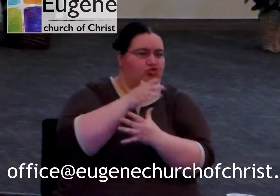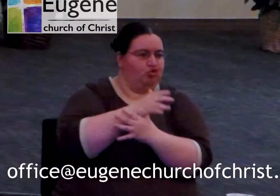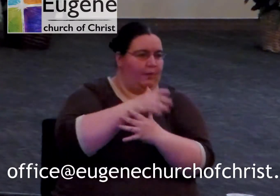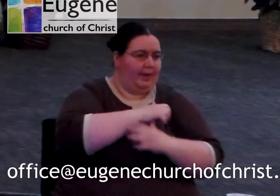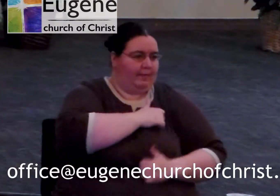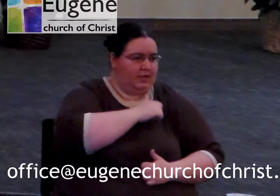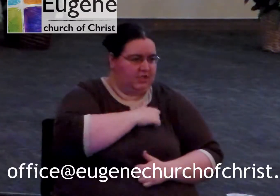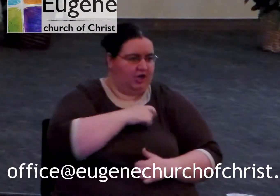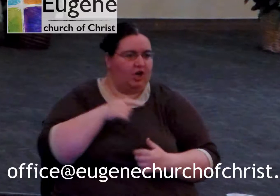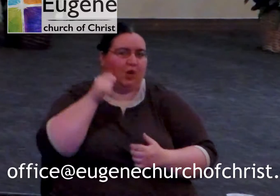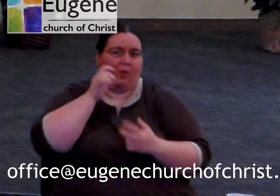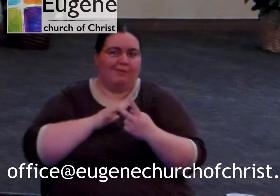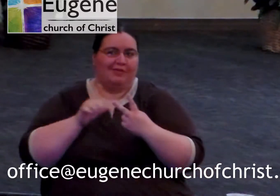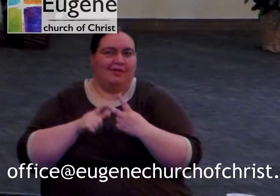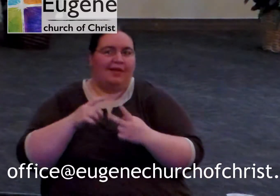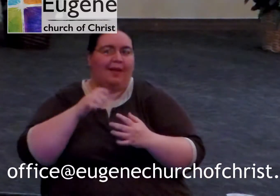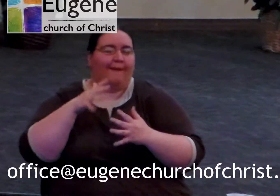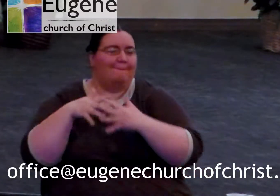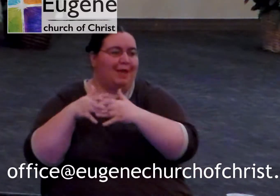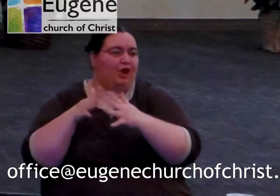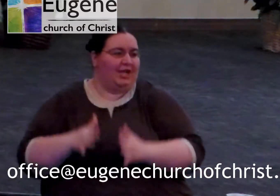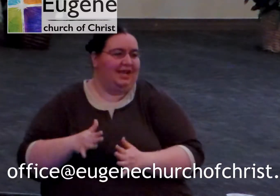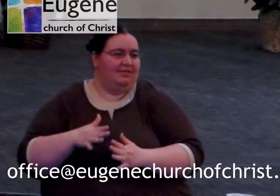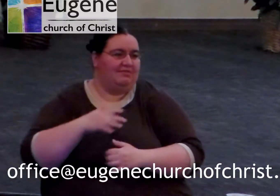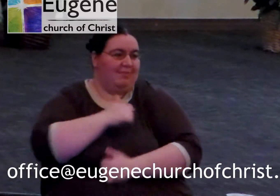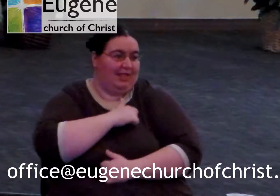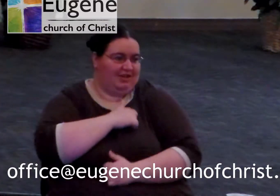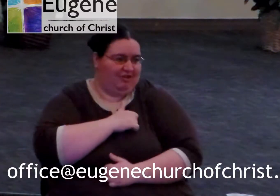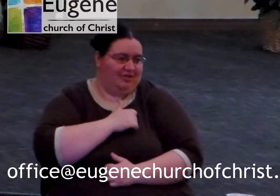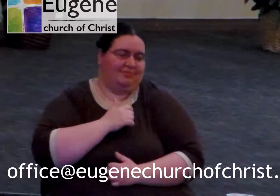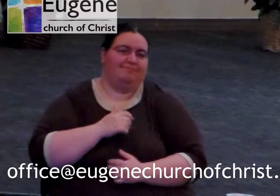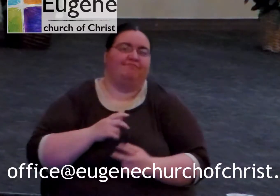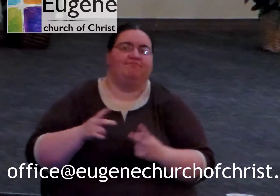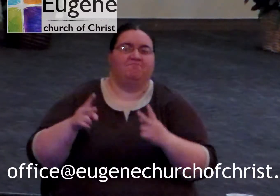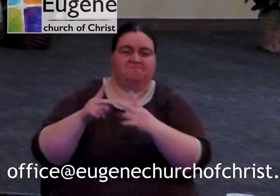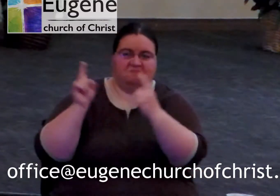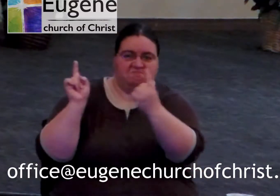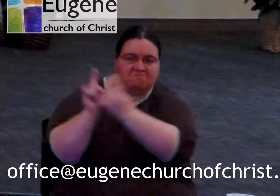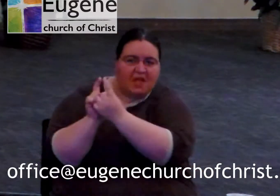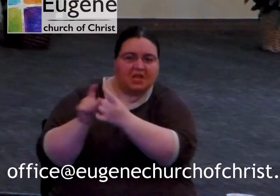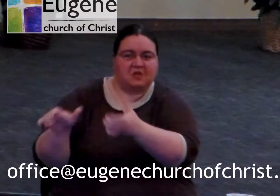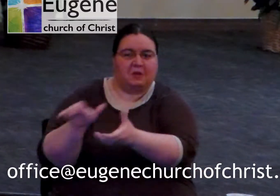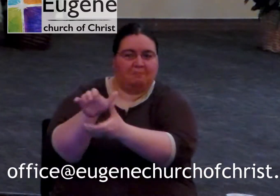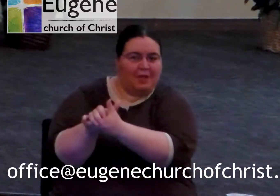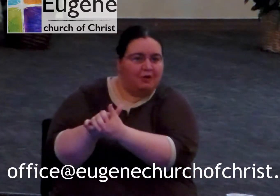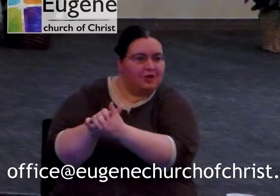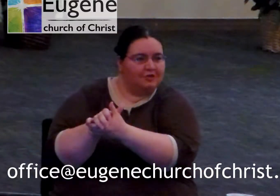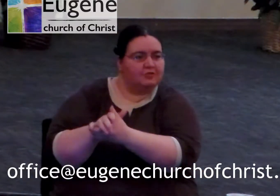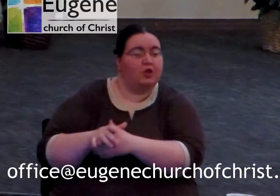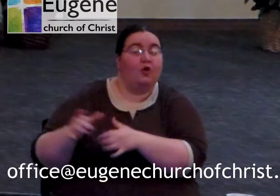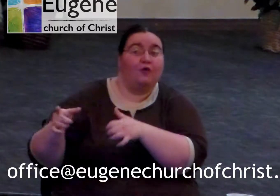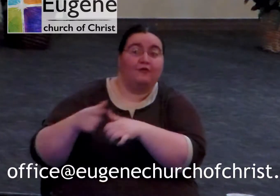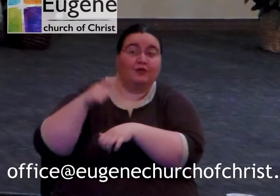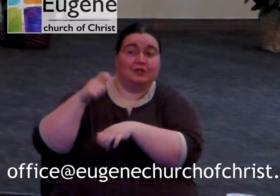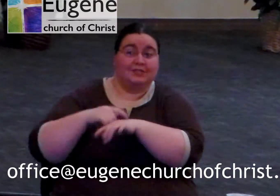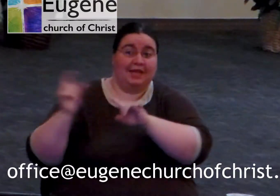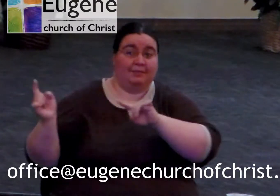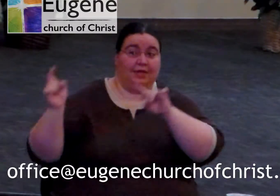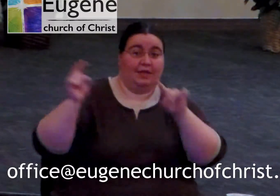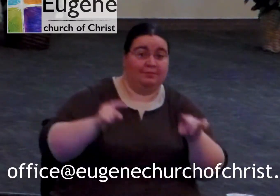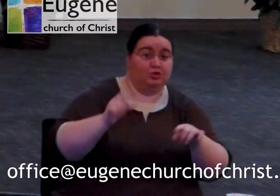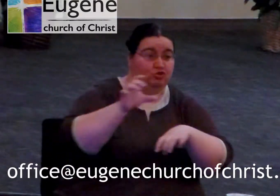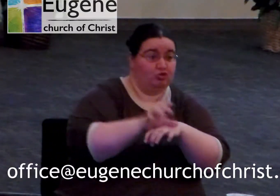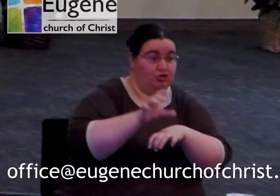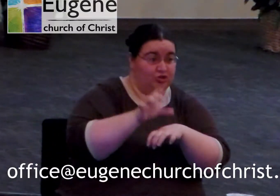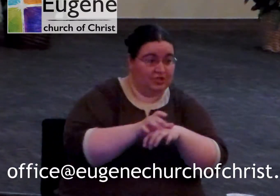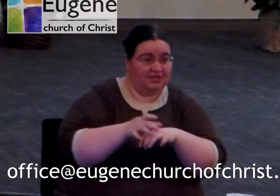married. But when they first came to the church there in Wiesbaden, they weren't married, but no one knew it. So they came